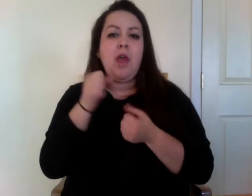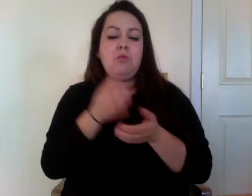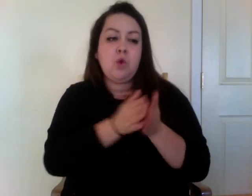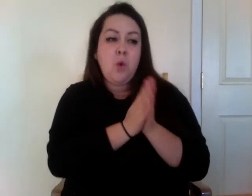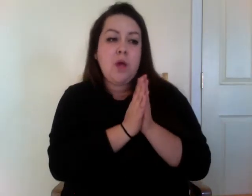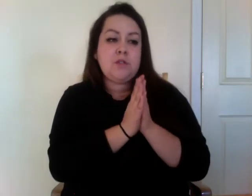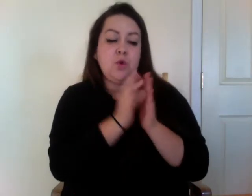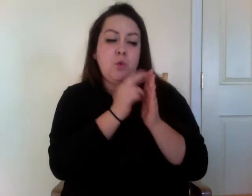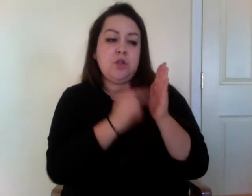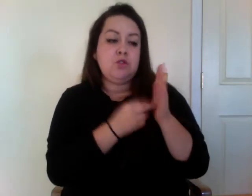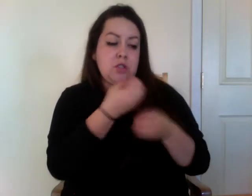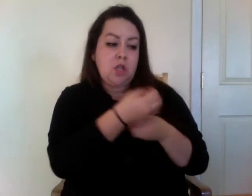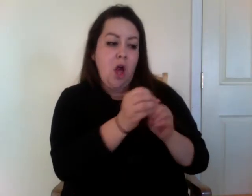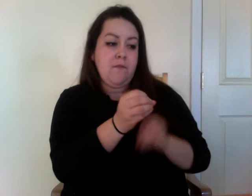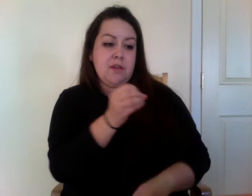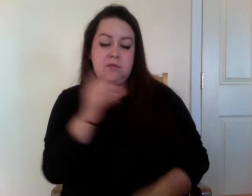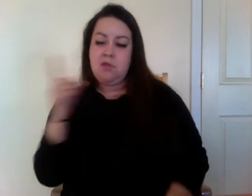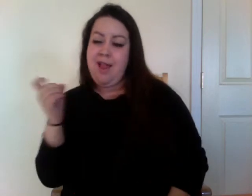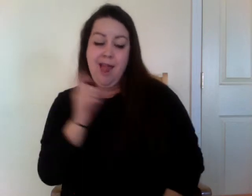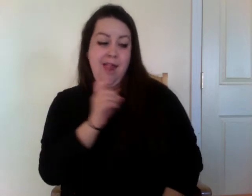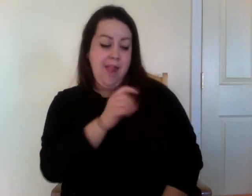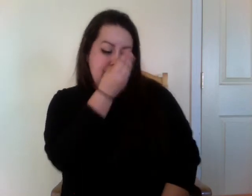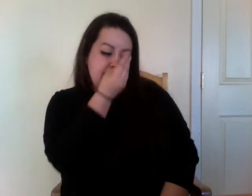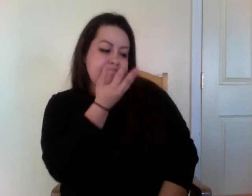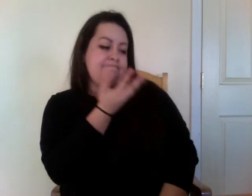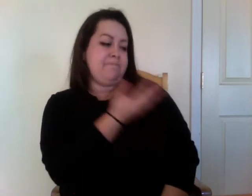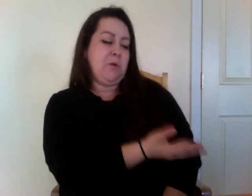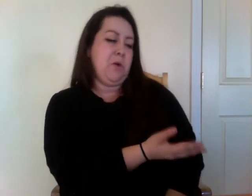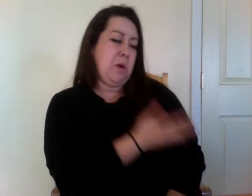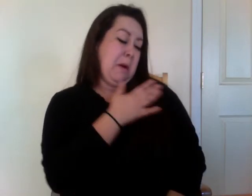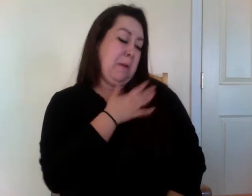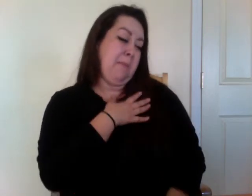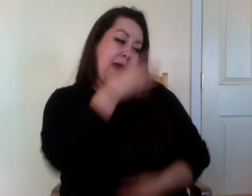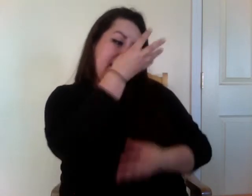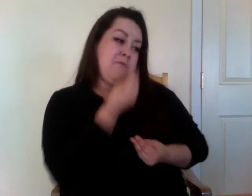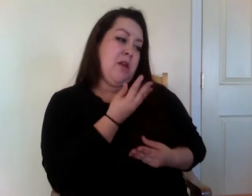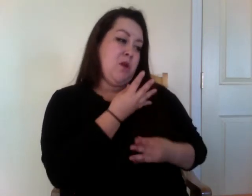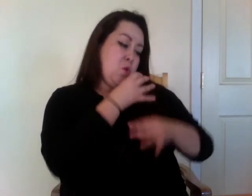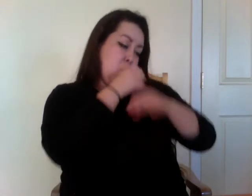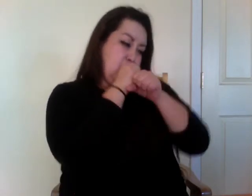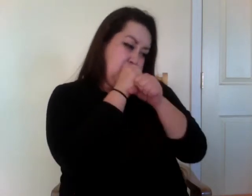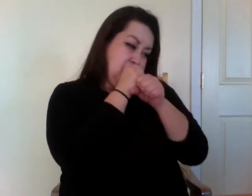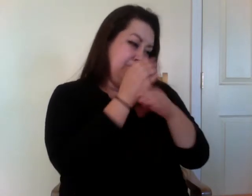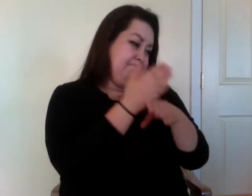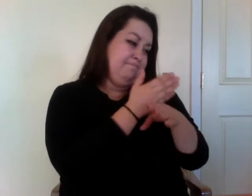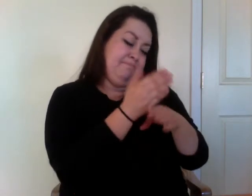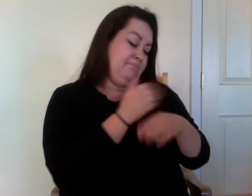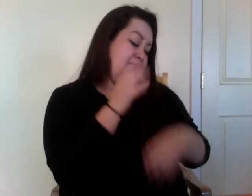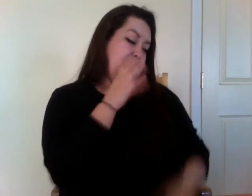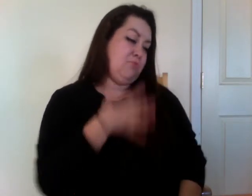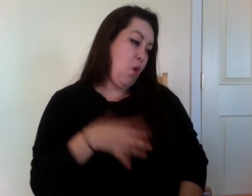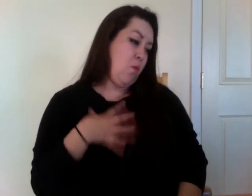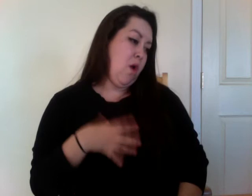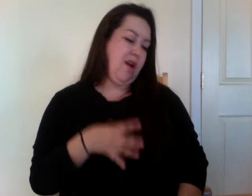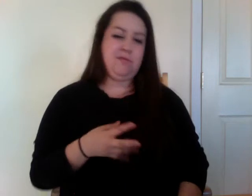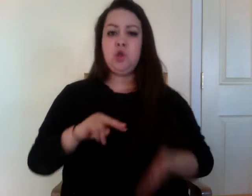where they would let us know that they would like for their information to not be shared. Now, what that means is that the information cannot be shared